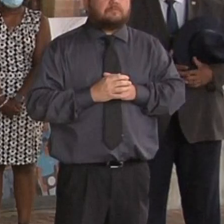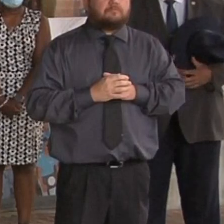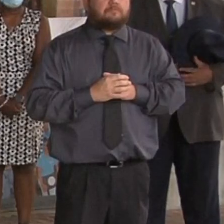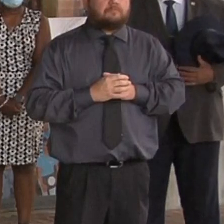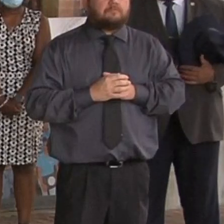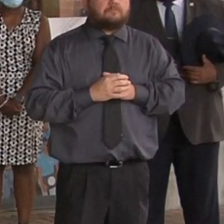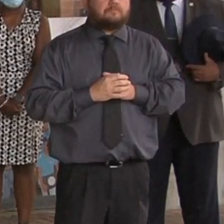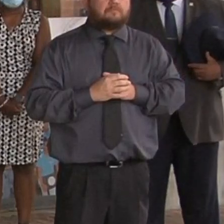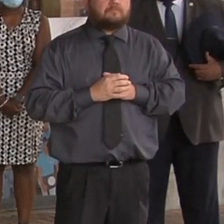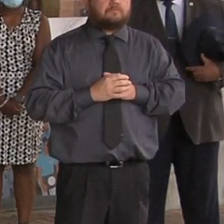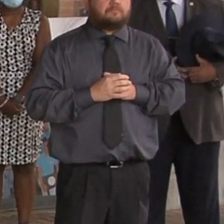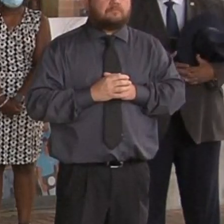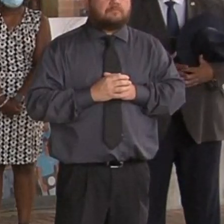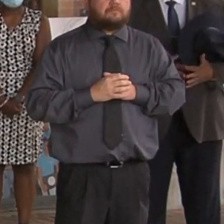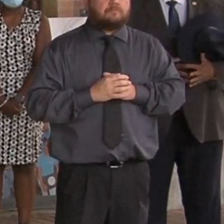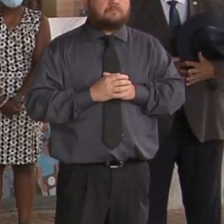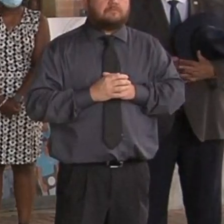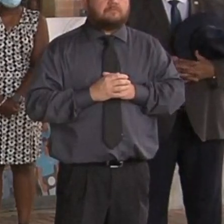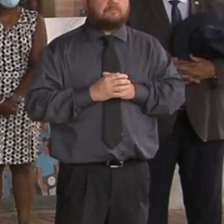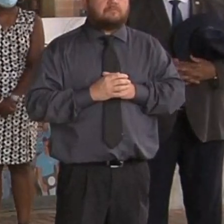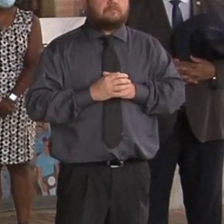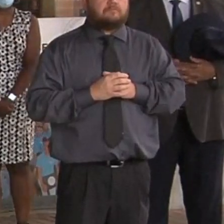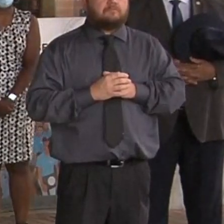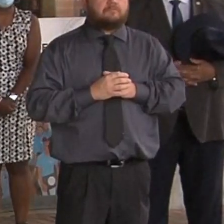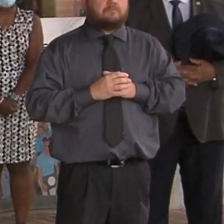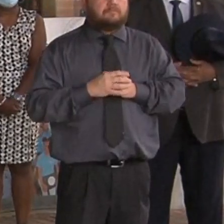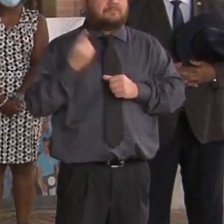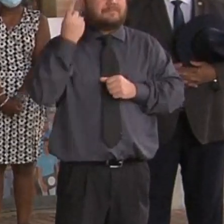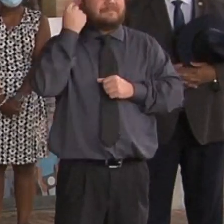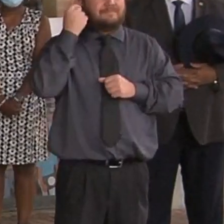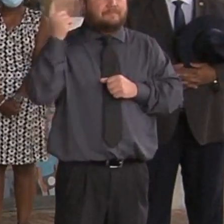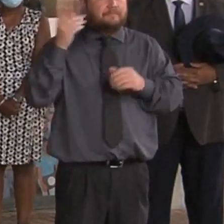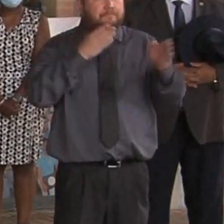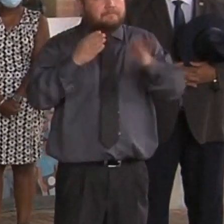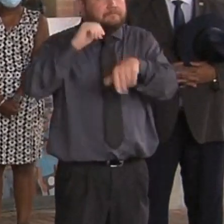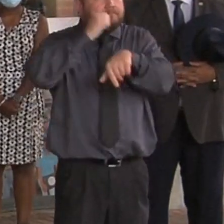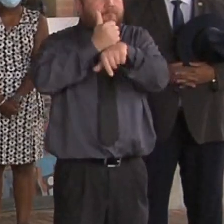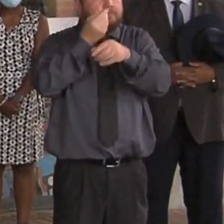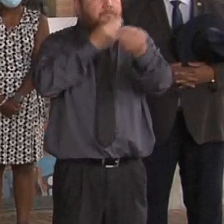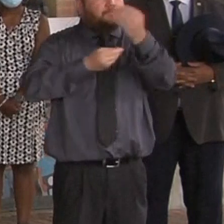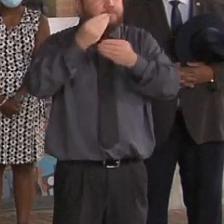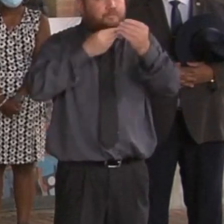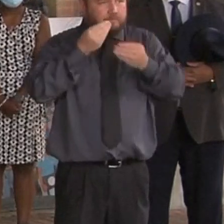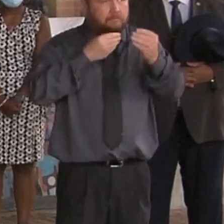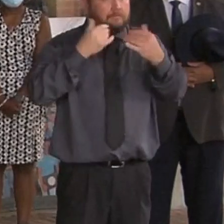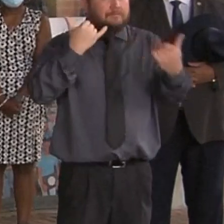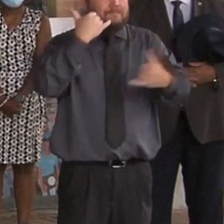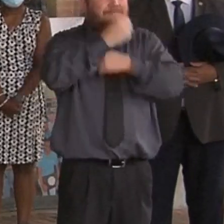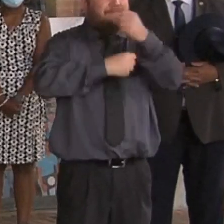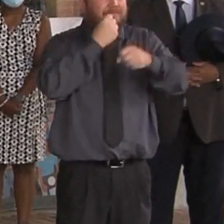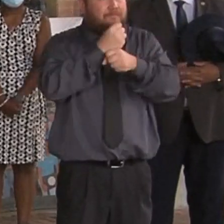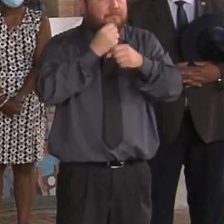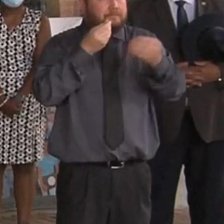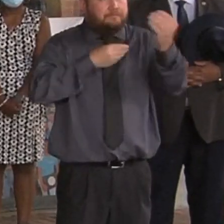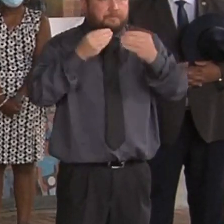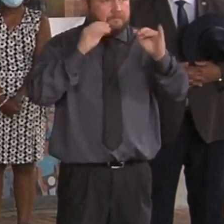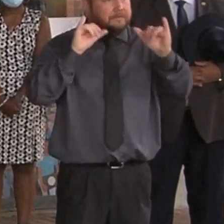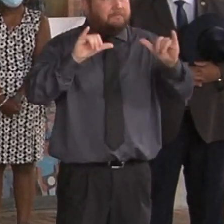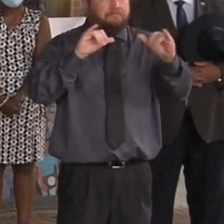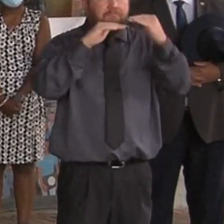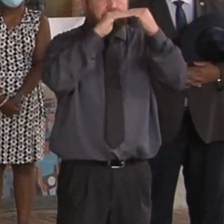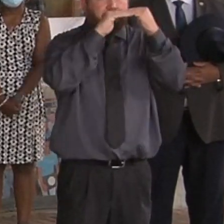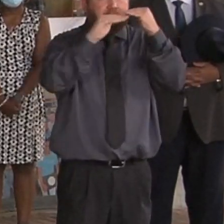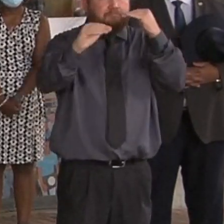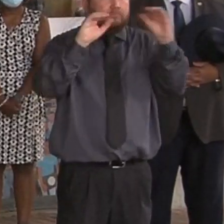because of COVID-19, all of the parades and festivals in the city of Boston, including the marathon. And I thought at that particular moment there was an opportunity